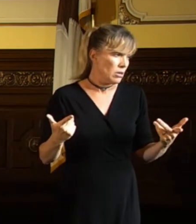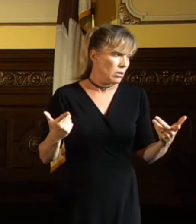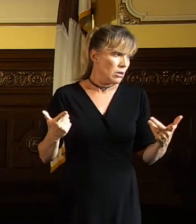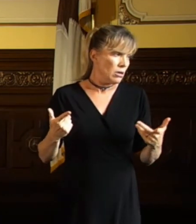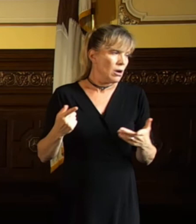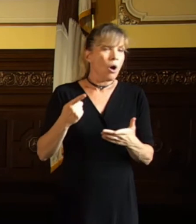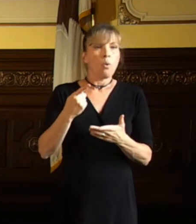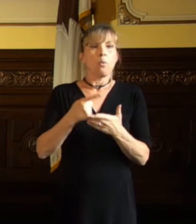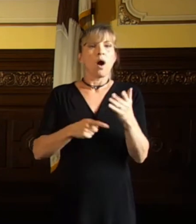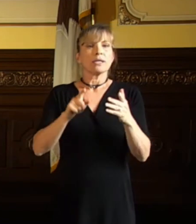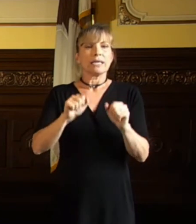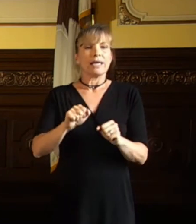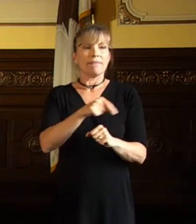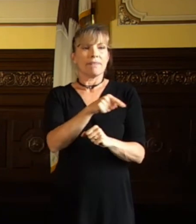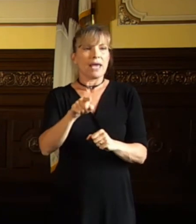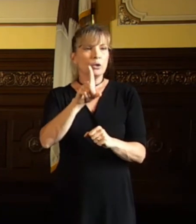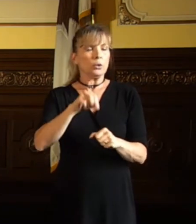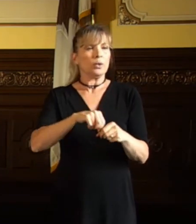done in a day and a half.